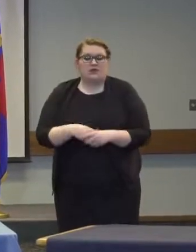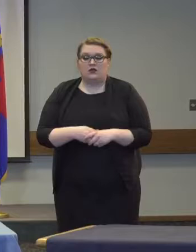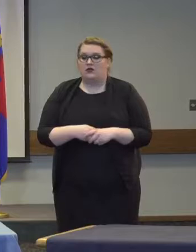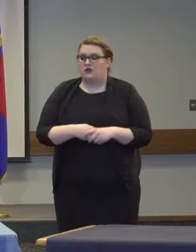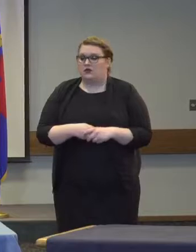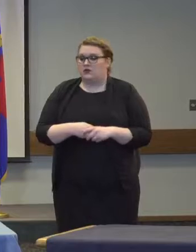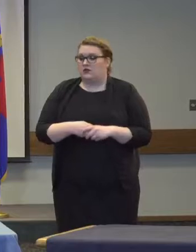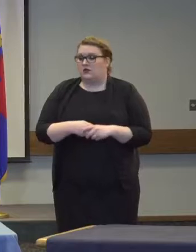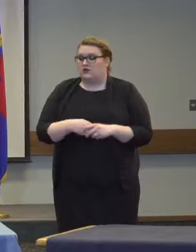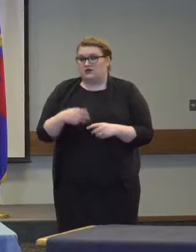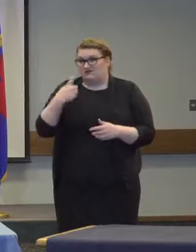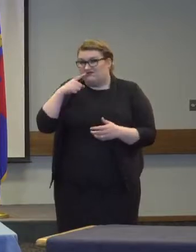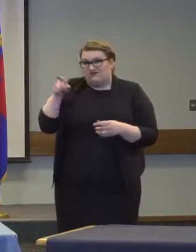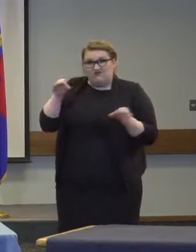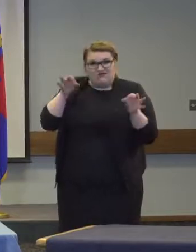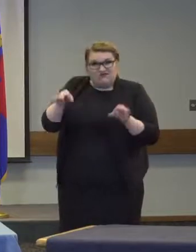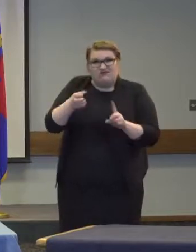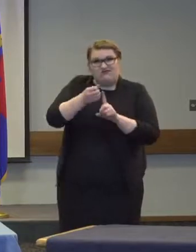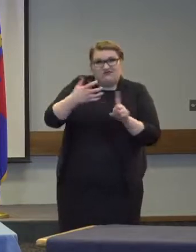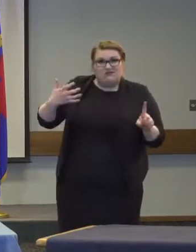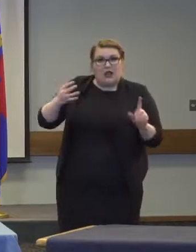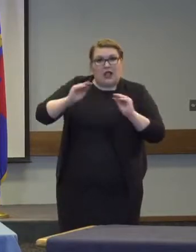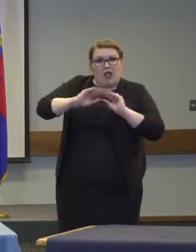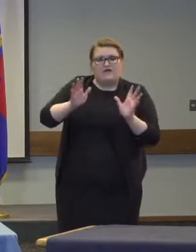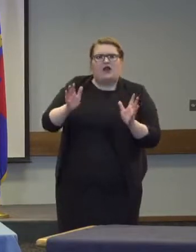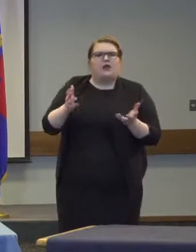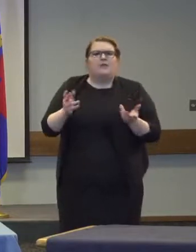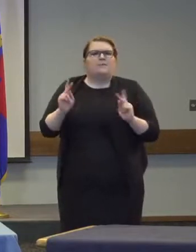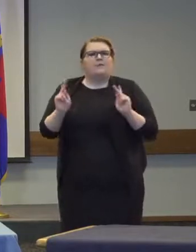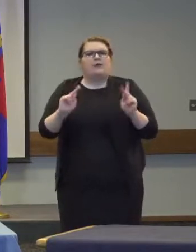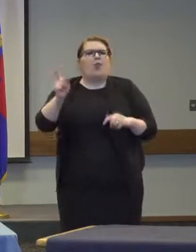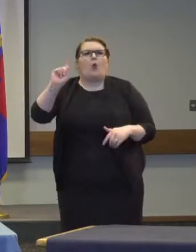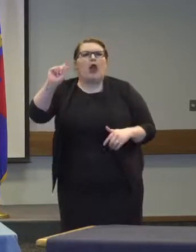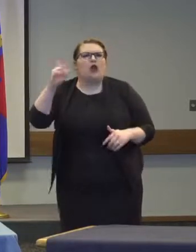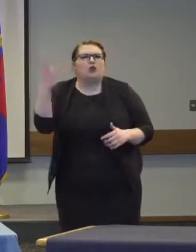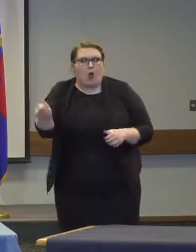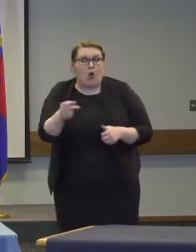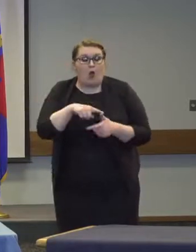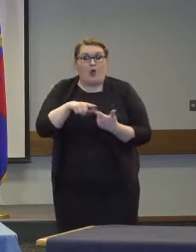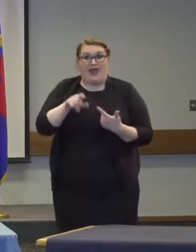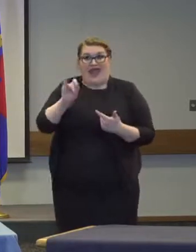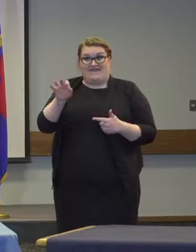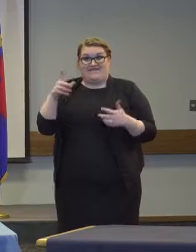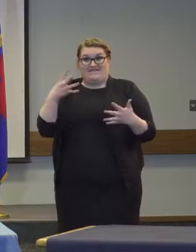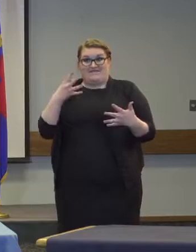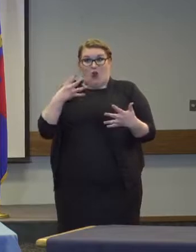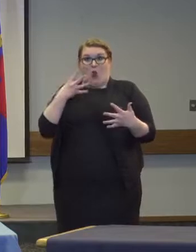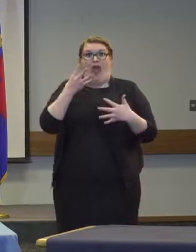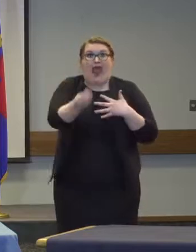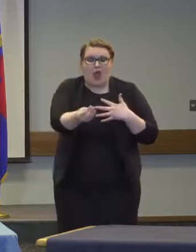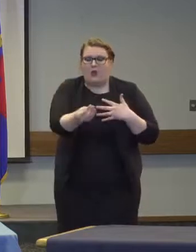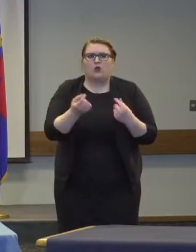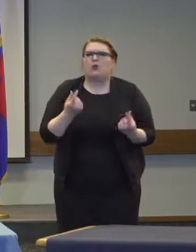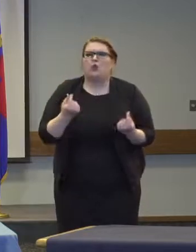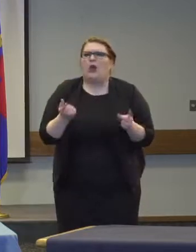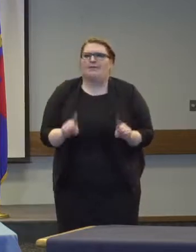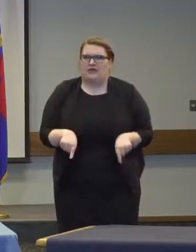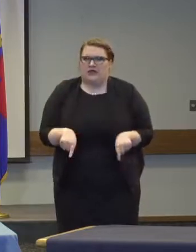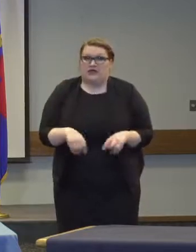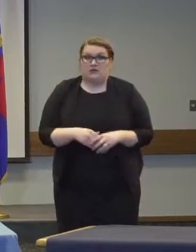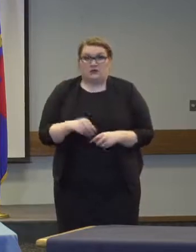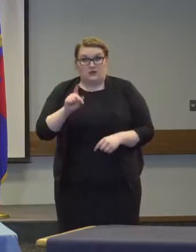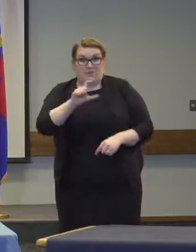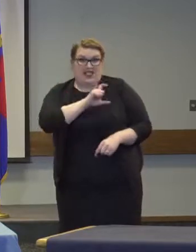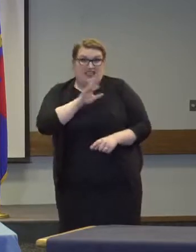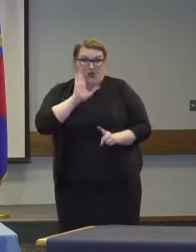you clarify where can people go and what happens when they go out during the stay-at-home order? Will the